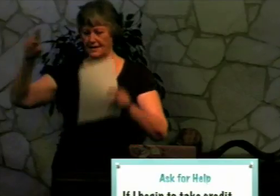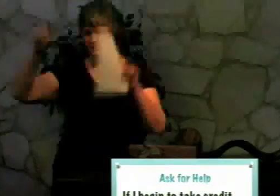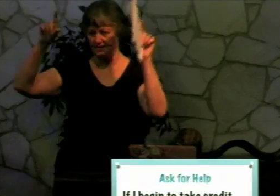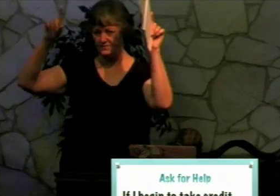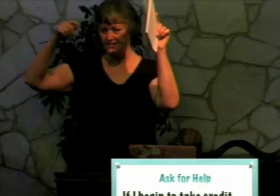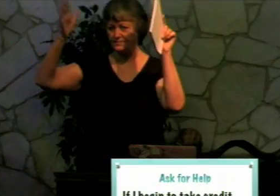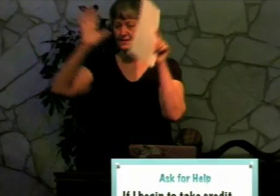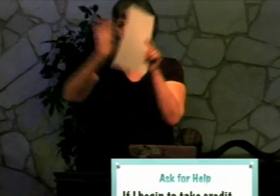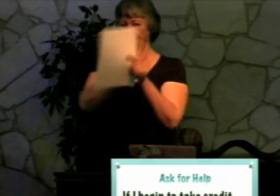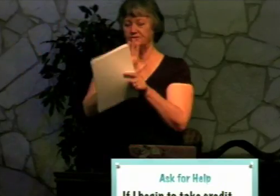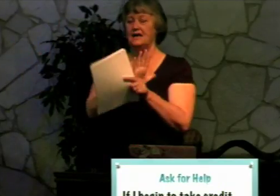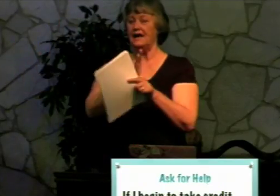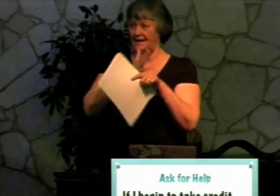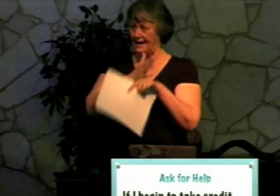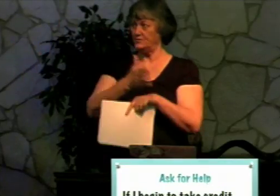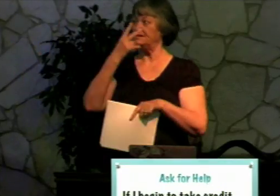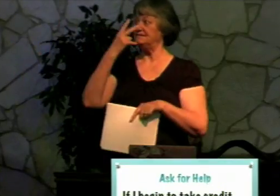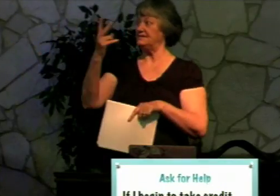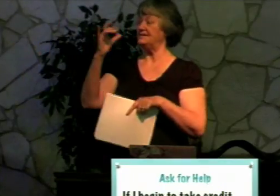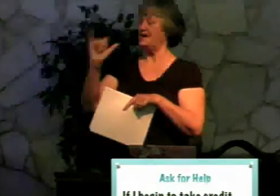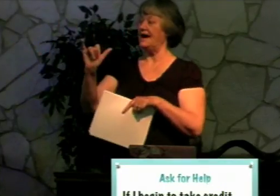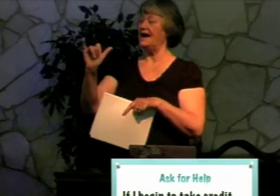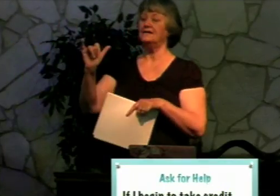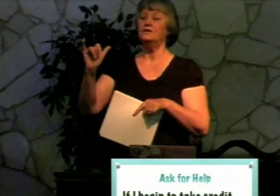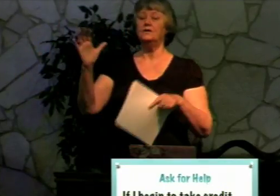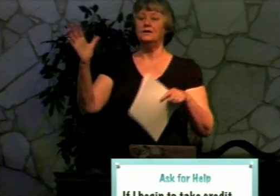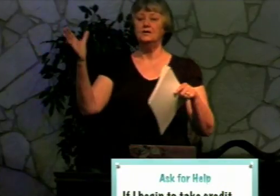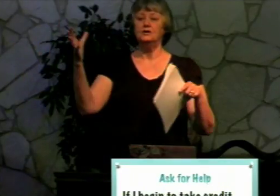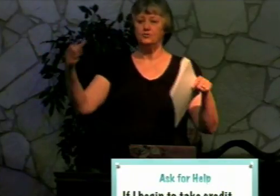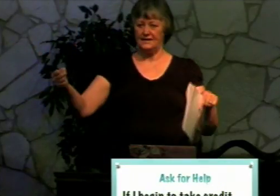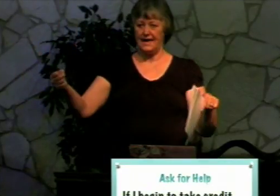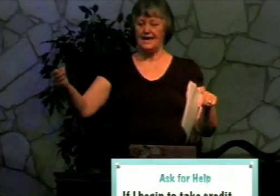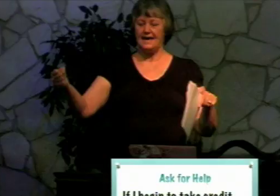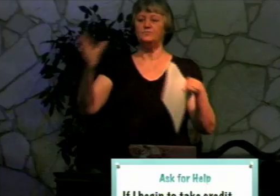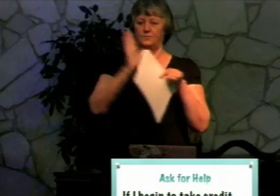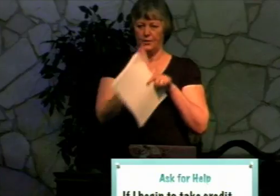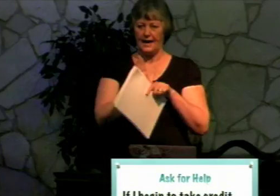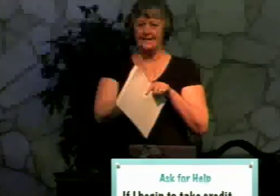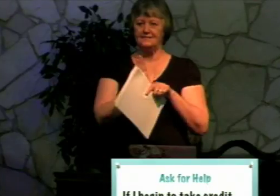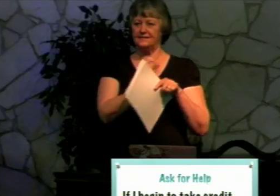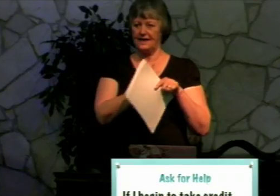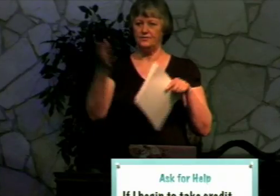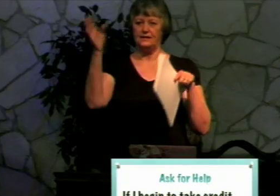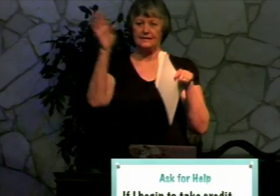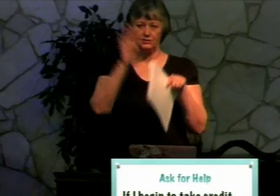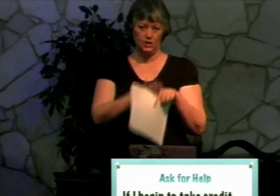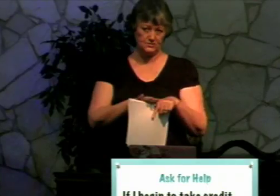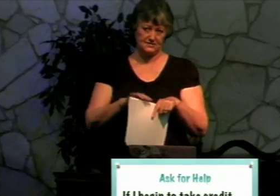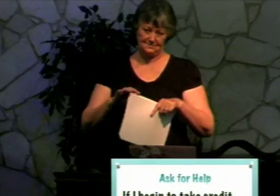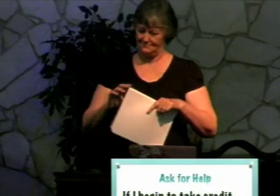I'm going to give you these papers. And after we see that, we'll join hands. We'll pray together in closing.